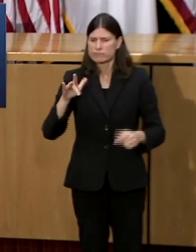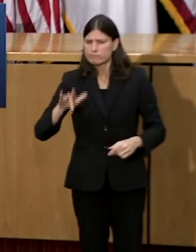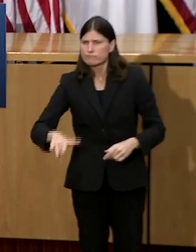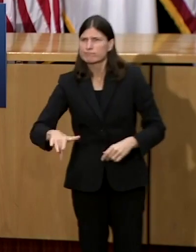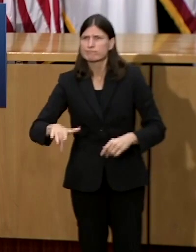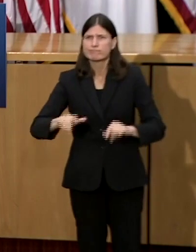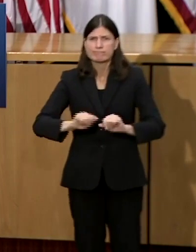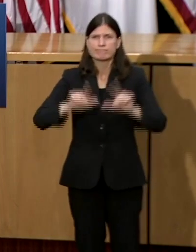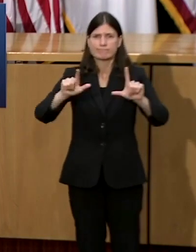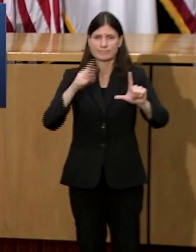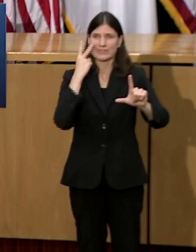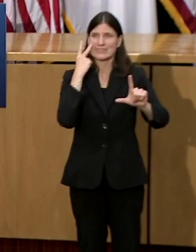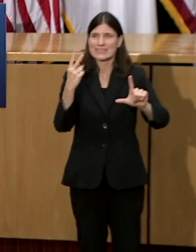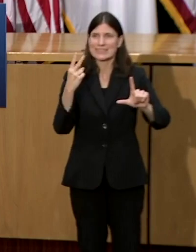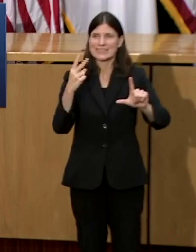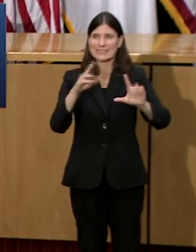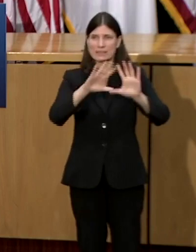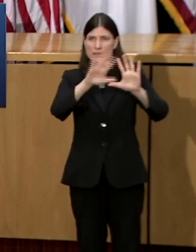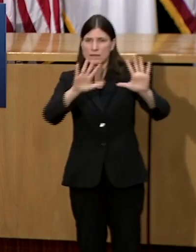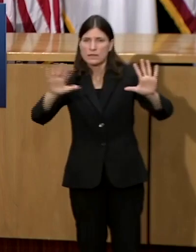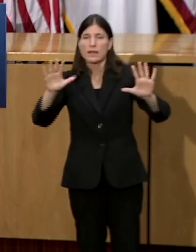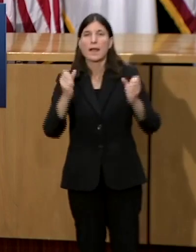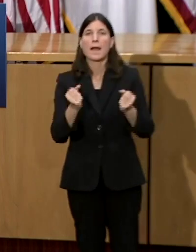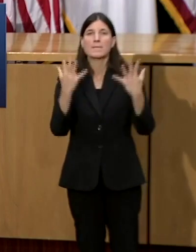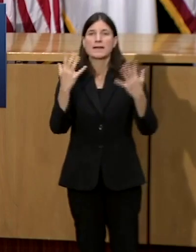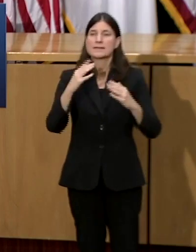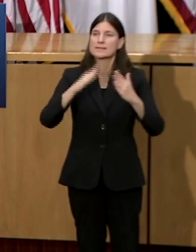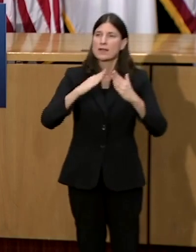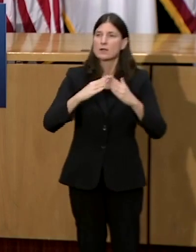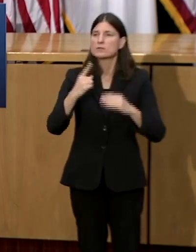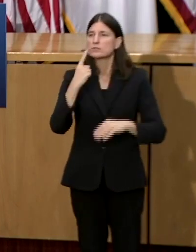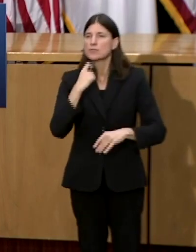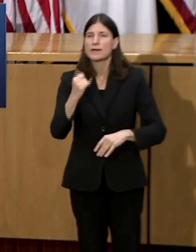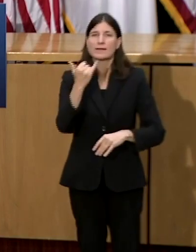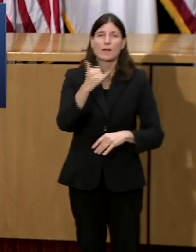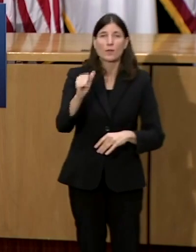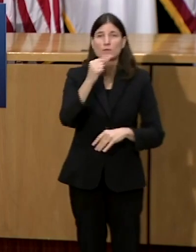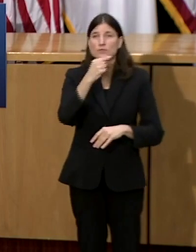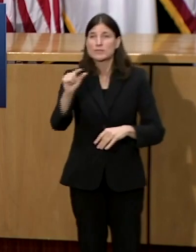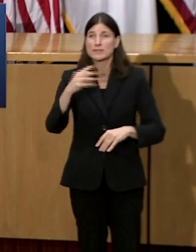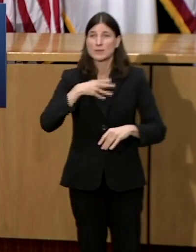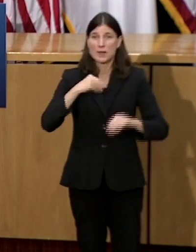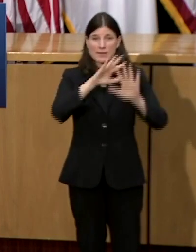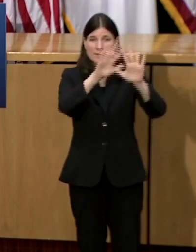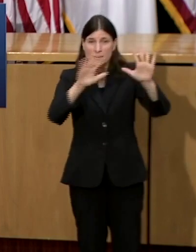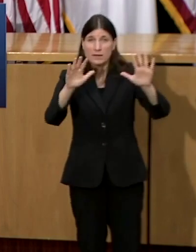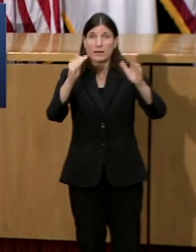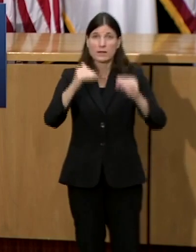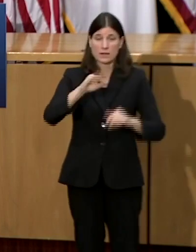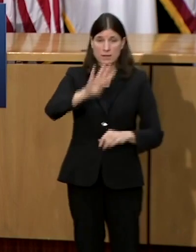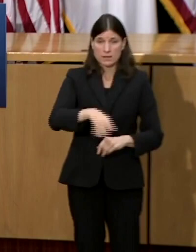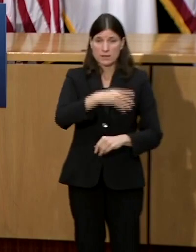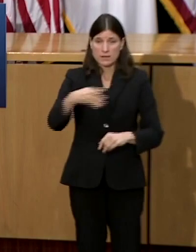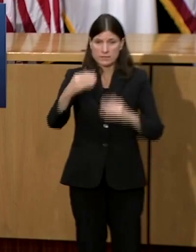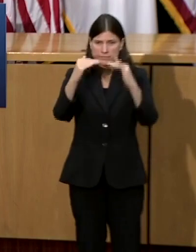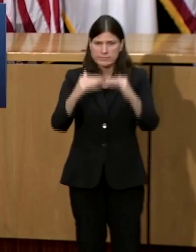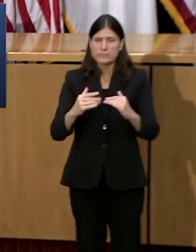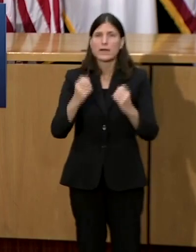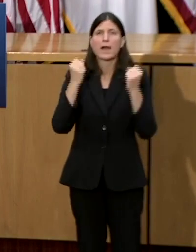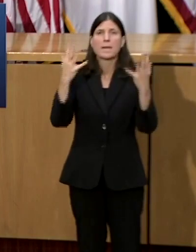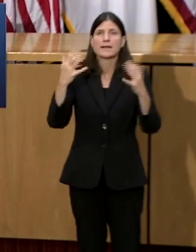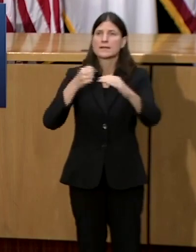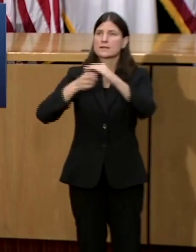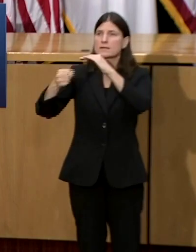about cases, testing, hospitalization numbers, and tragically, deaths. Starting in August, we began